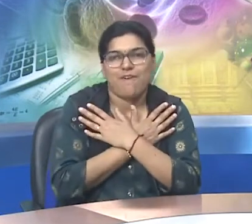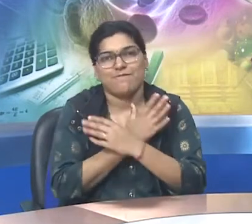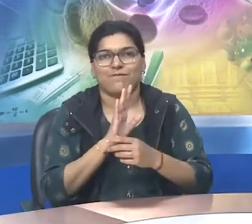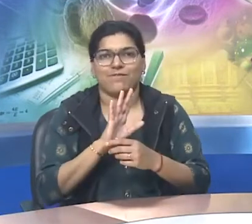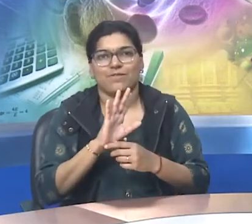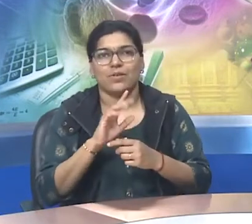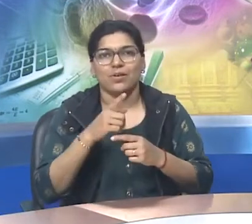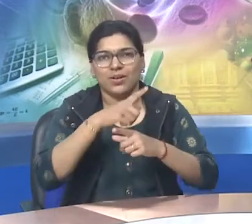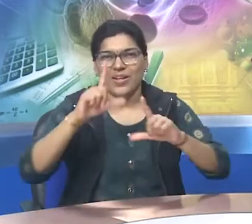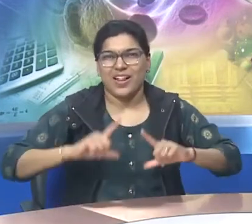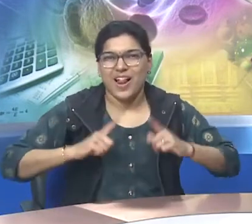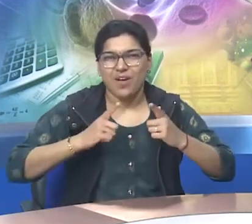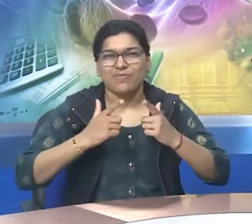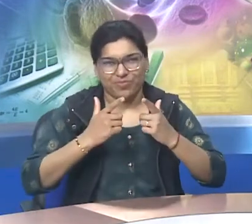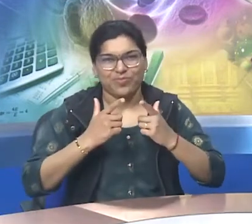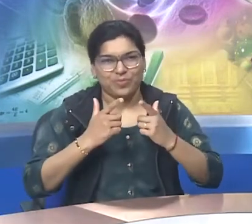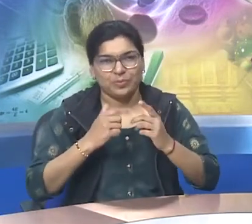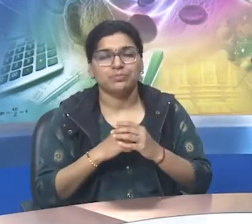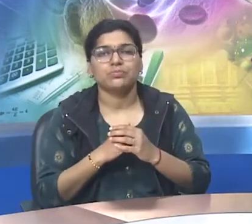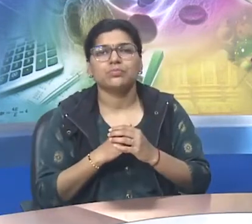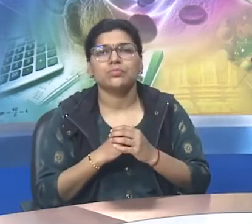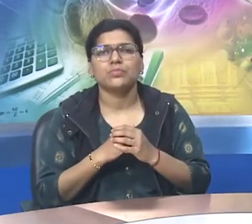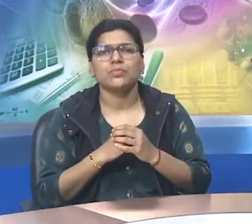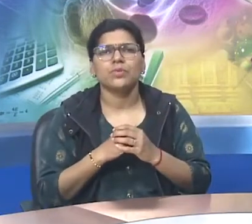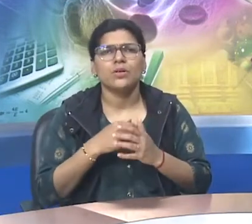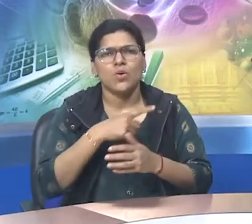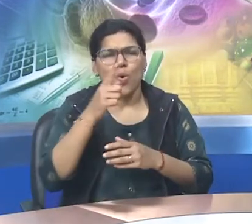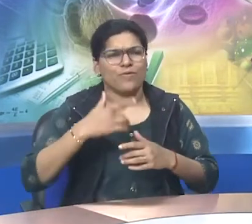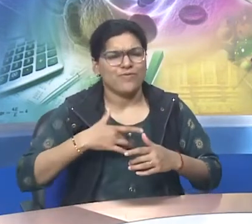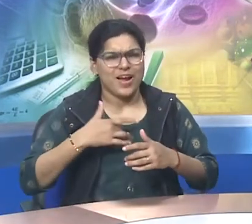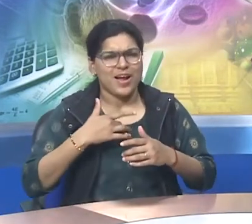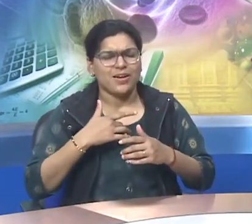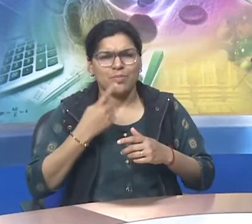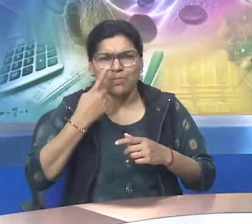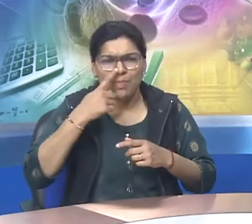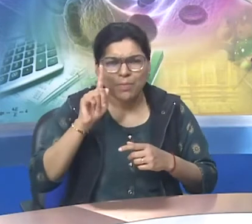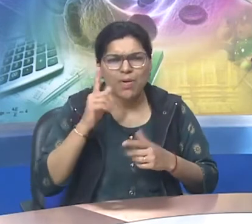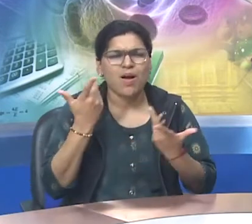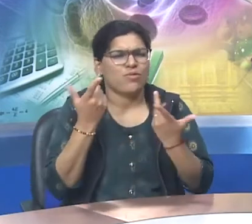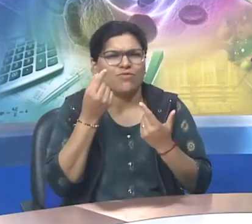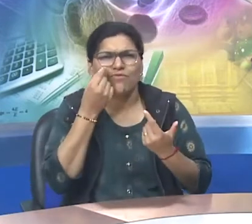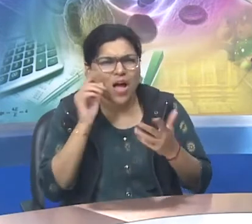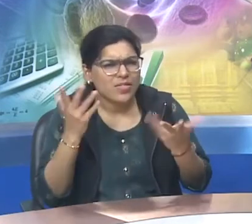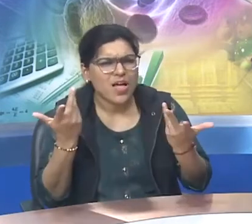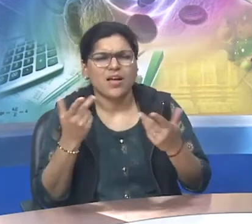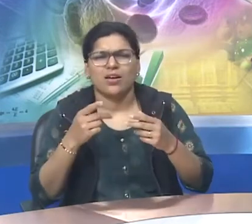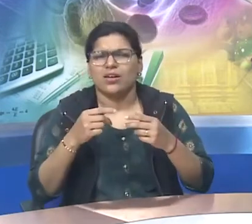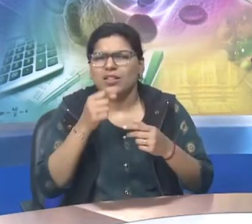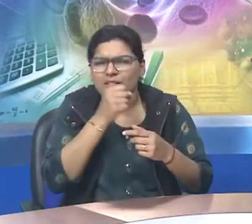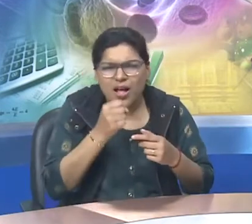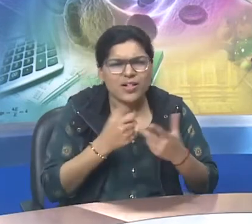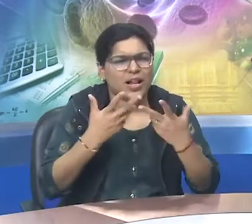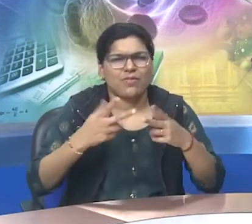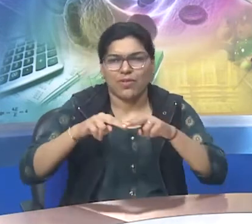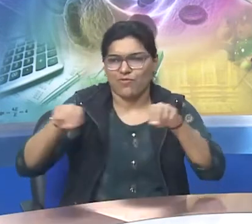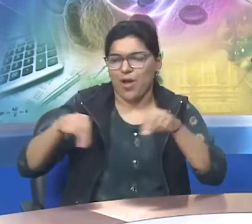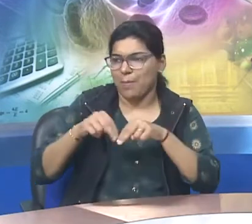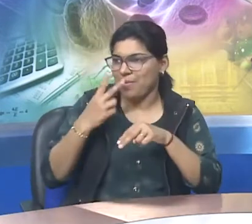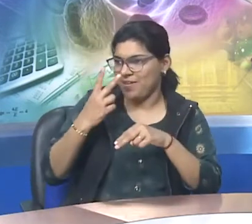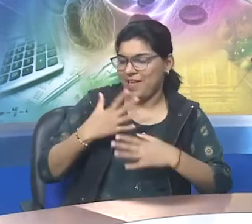and asks the readers that can we believe she lived in such a house and she used to